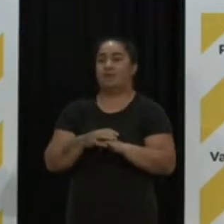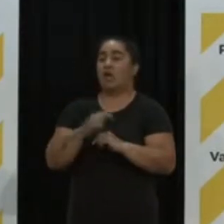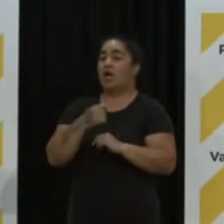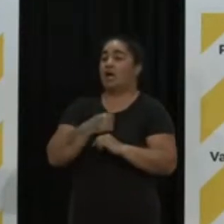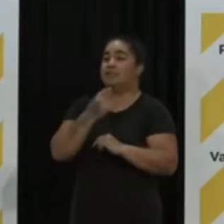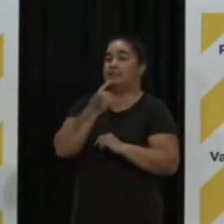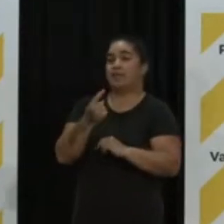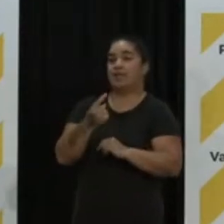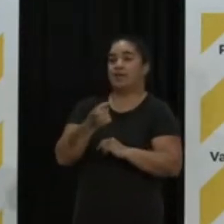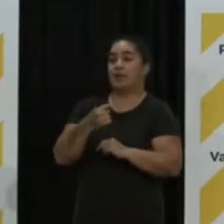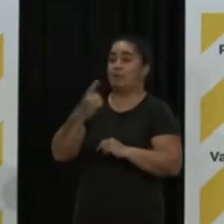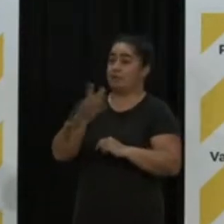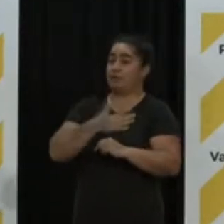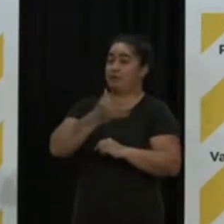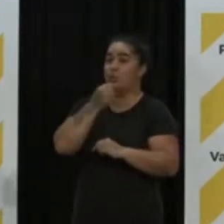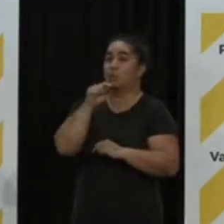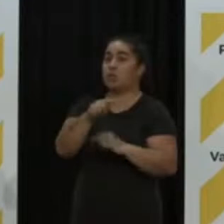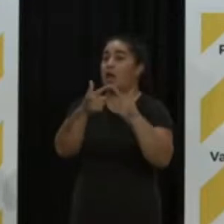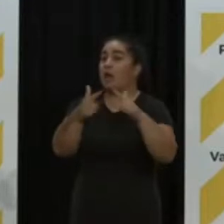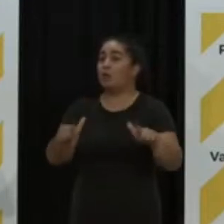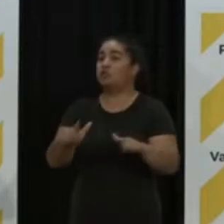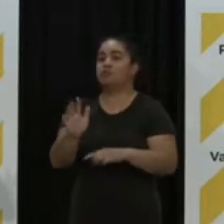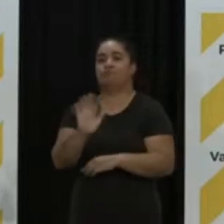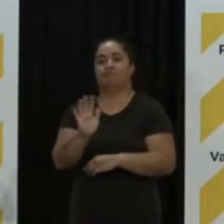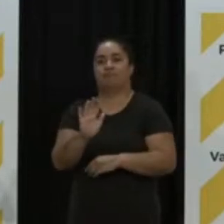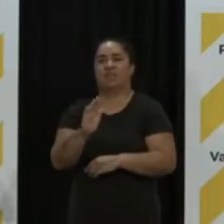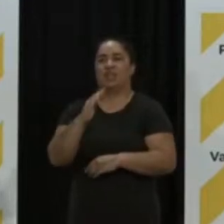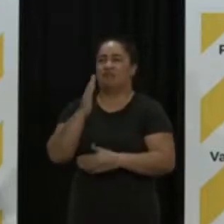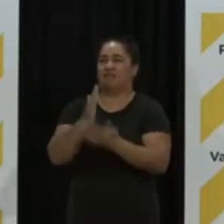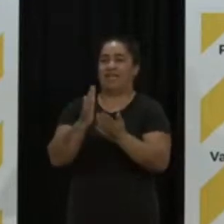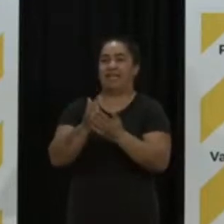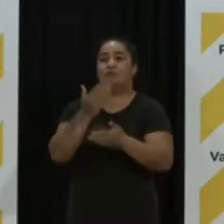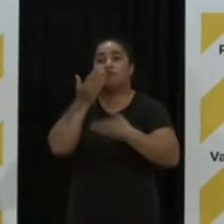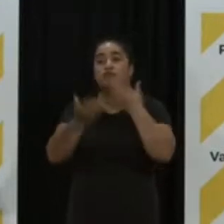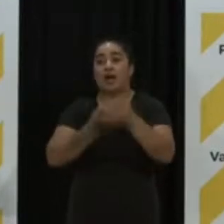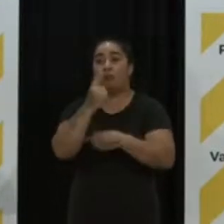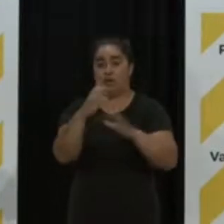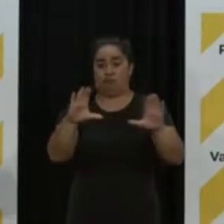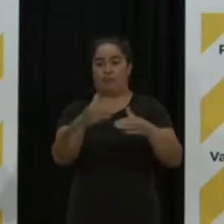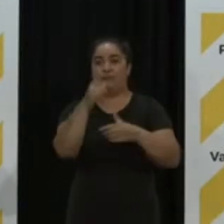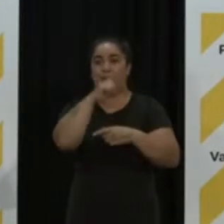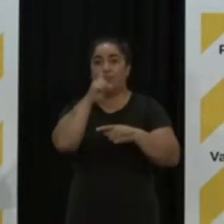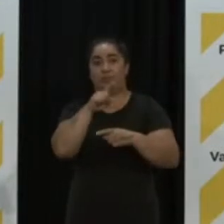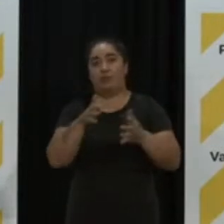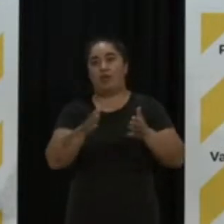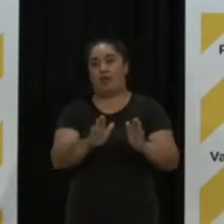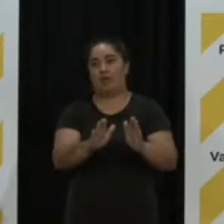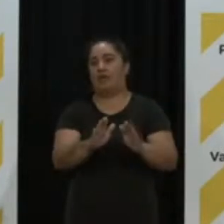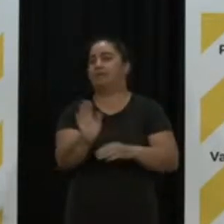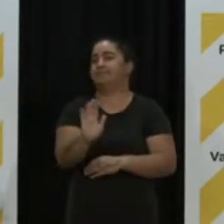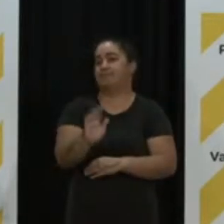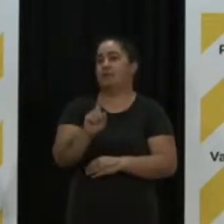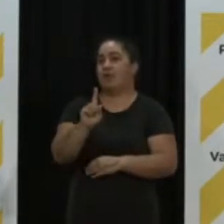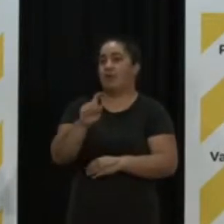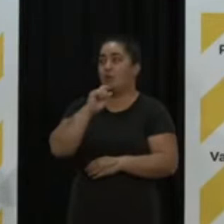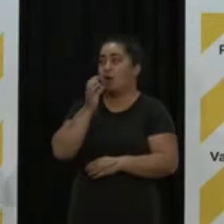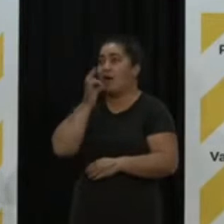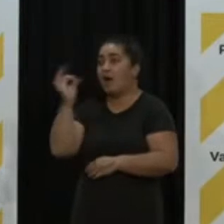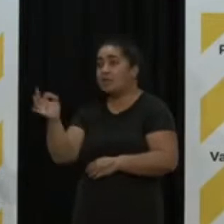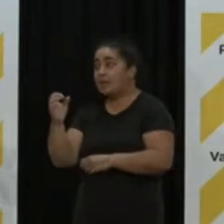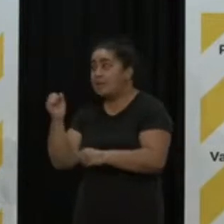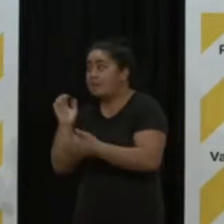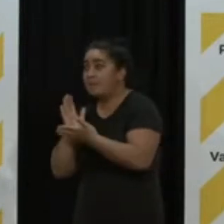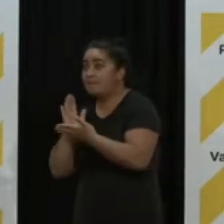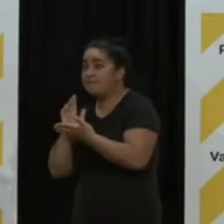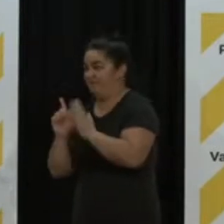wouldn't use that language. I wouldn't describe generally an entire group of people in that way, but I'm not going to ask him to apologise for